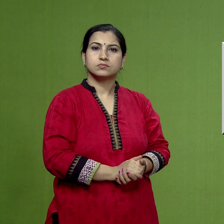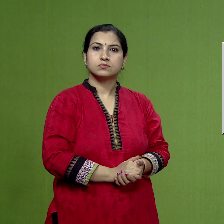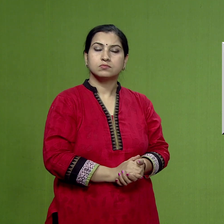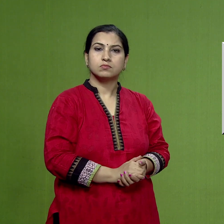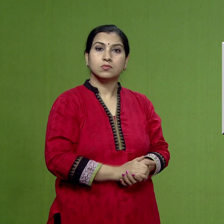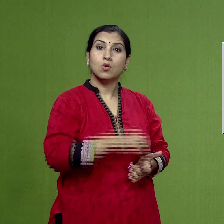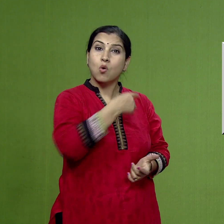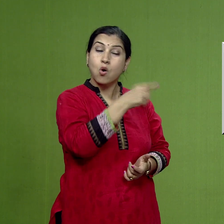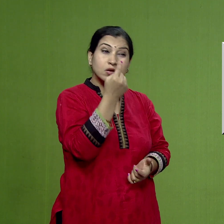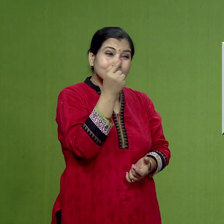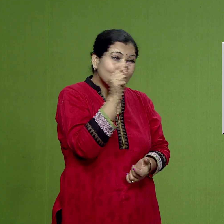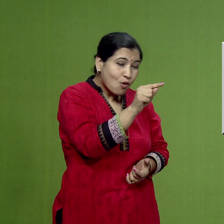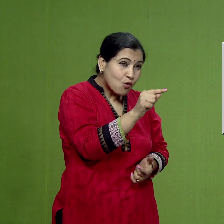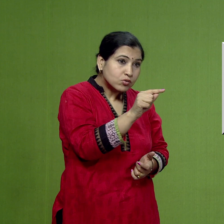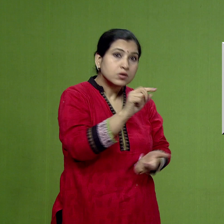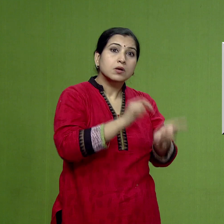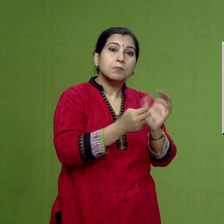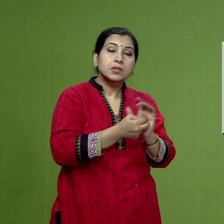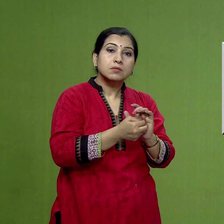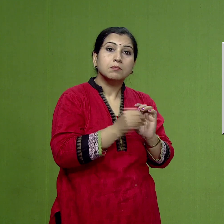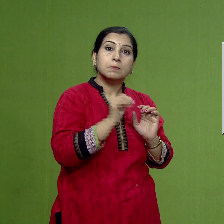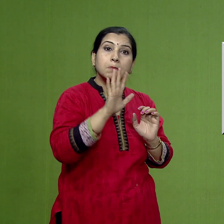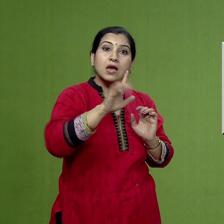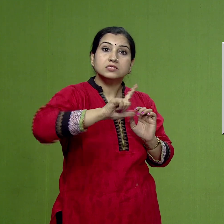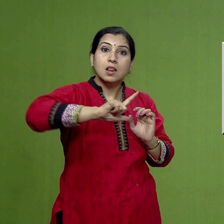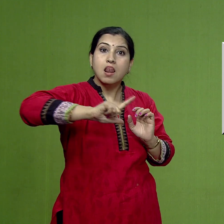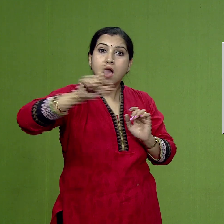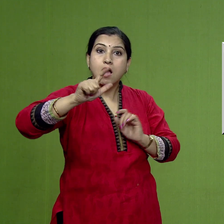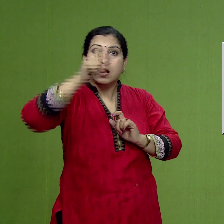Each dot represents 5 lakh persons.